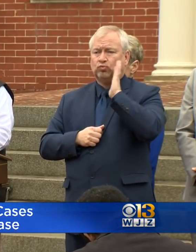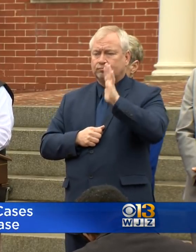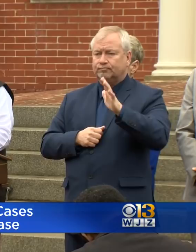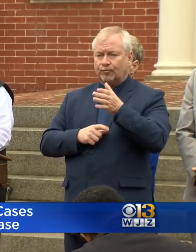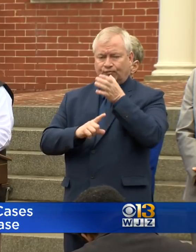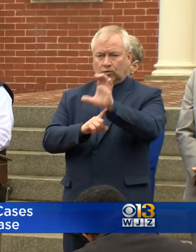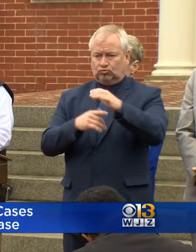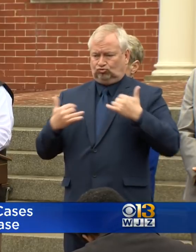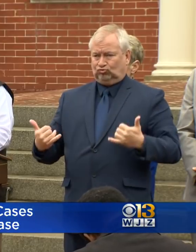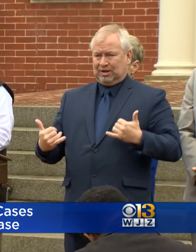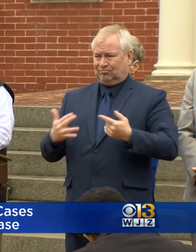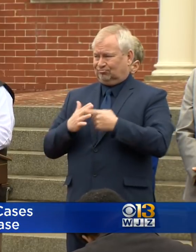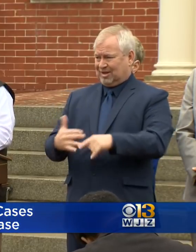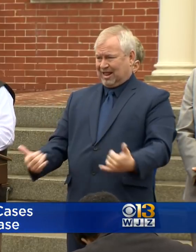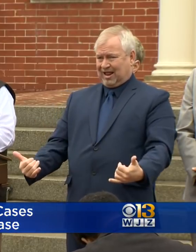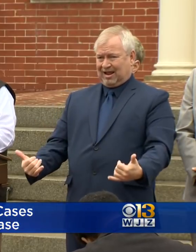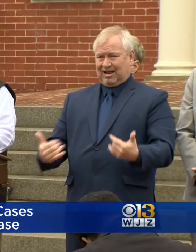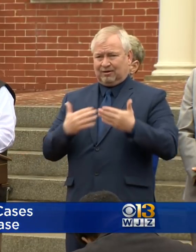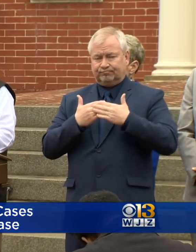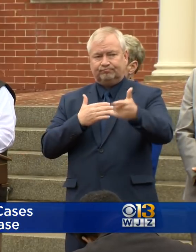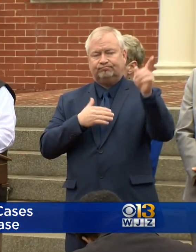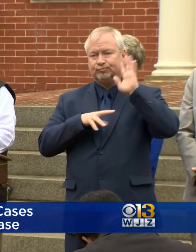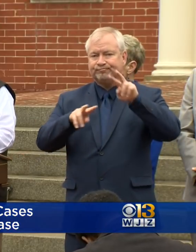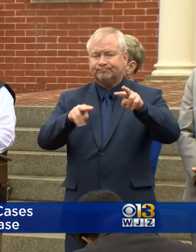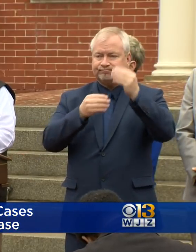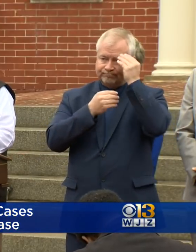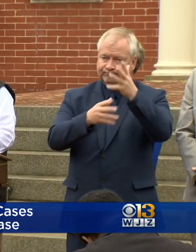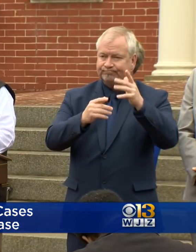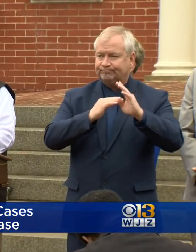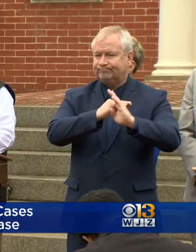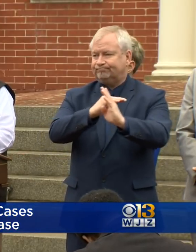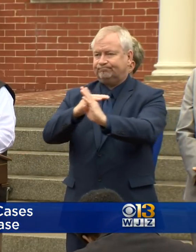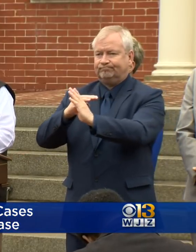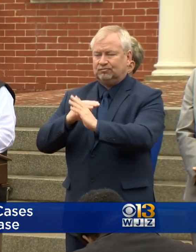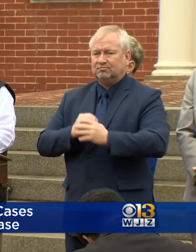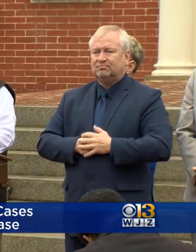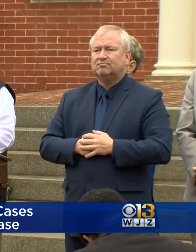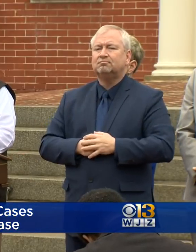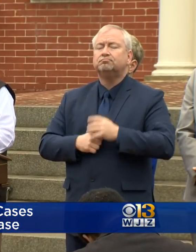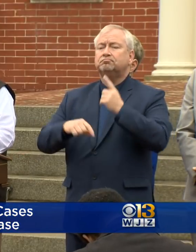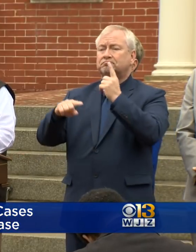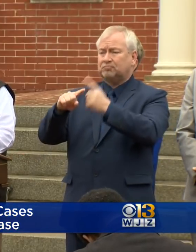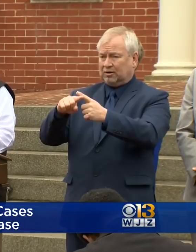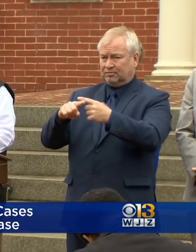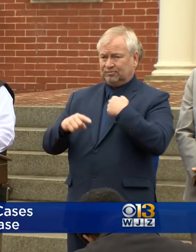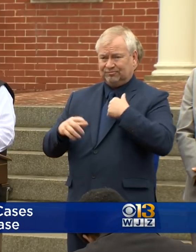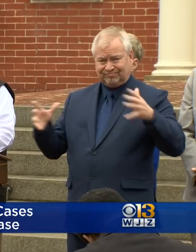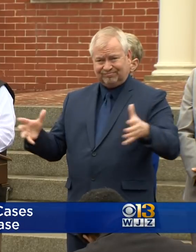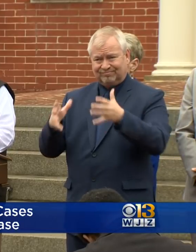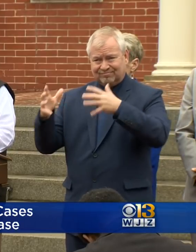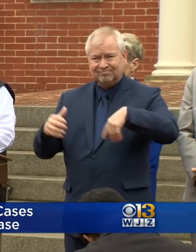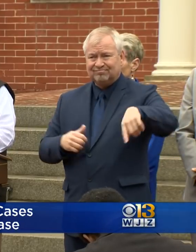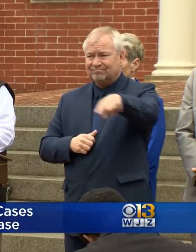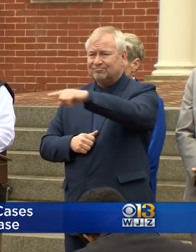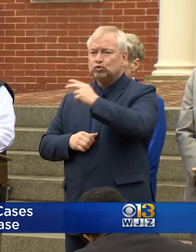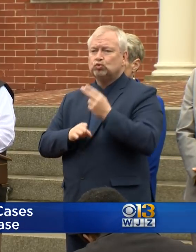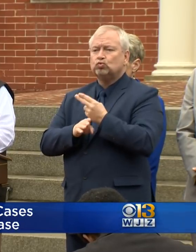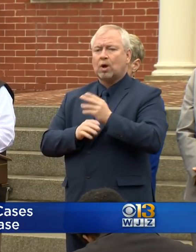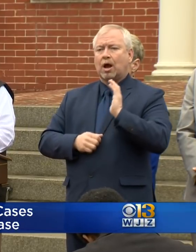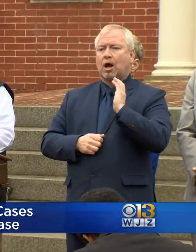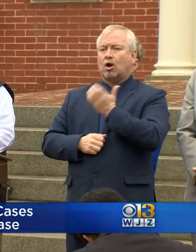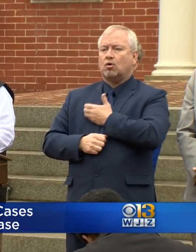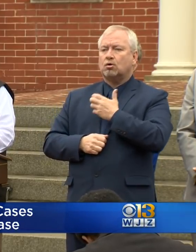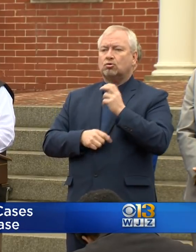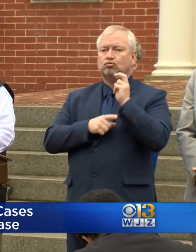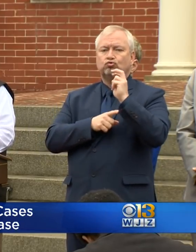immediately. In addition, we are urging the use of all of our transit